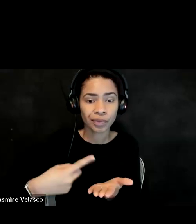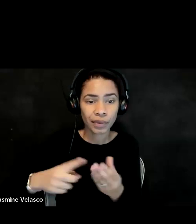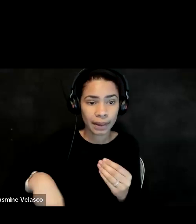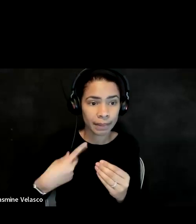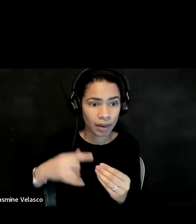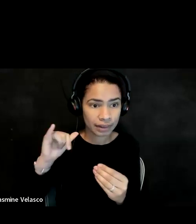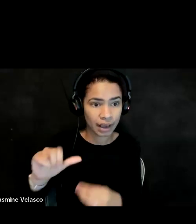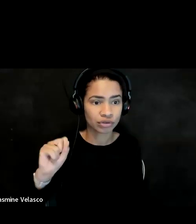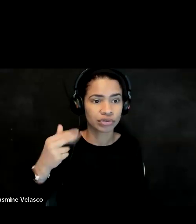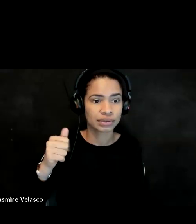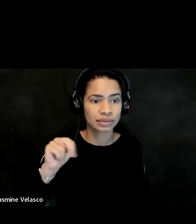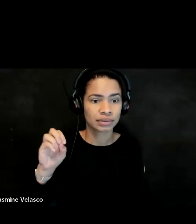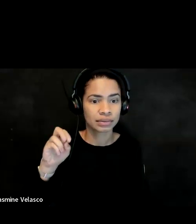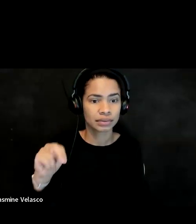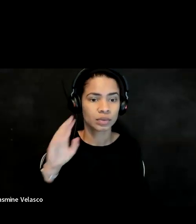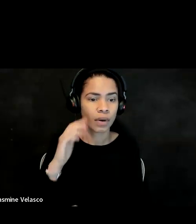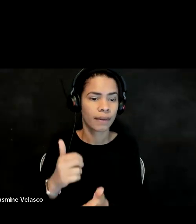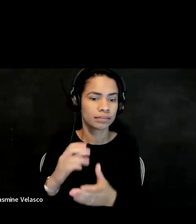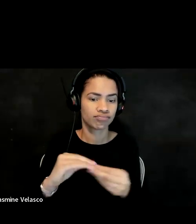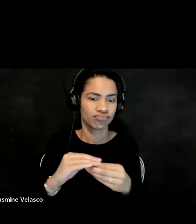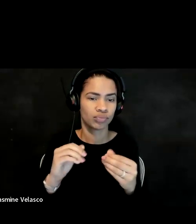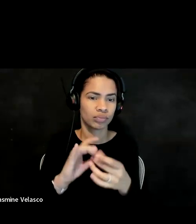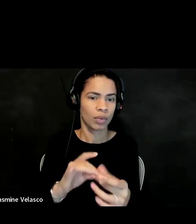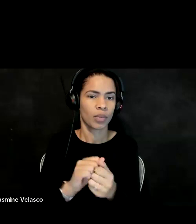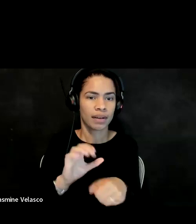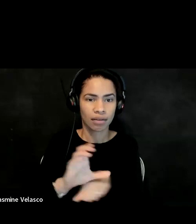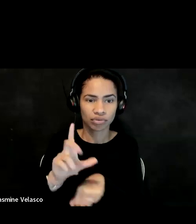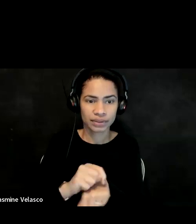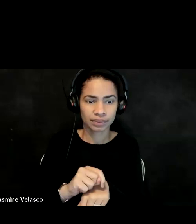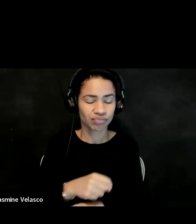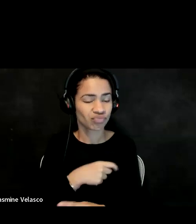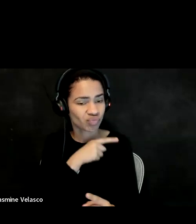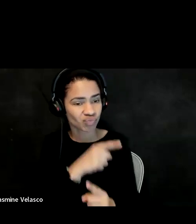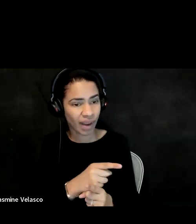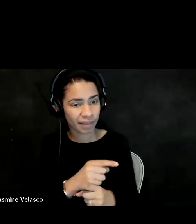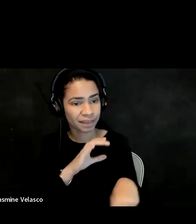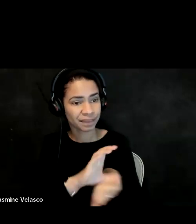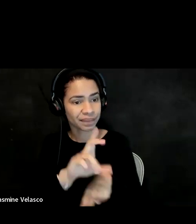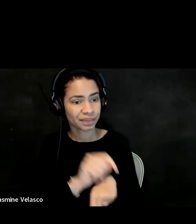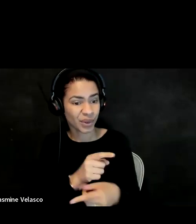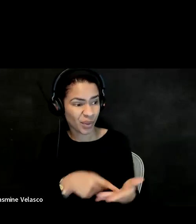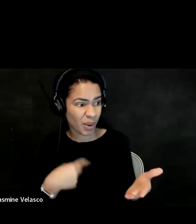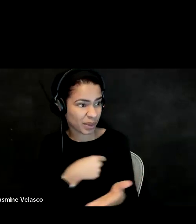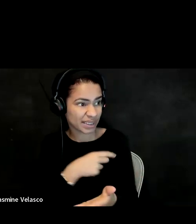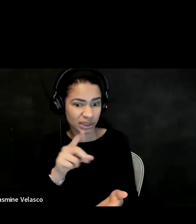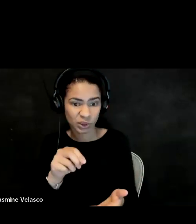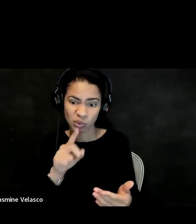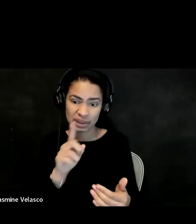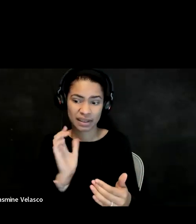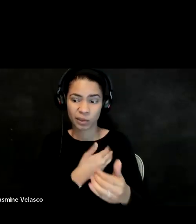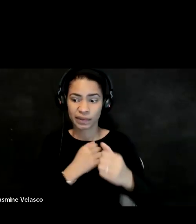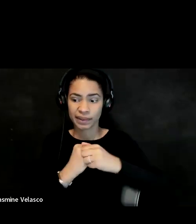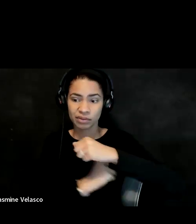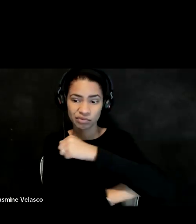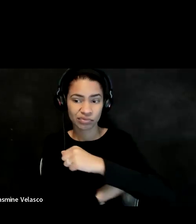going to kick us off with consultations. Yeah. So consultations are kind of the bread and butter of what we do. It's what we were kind of founded to do.